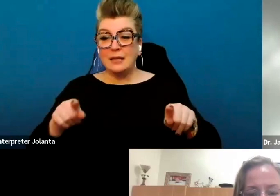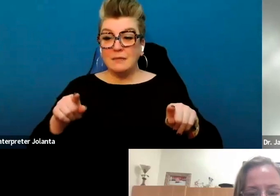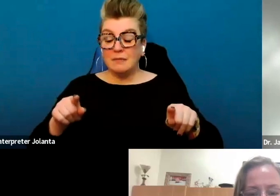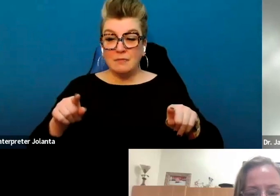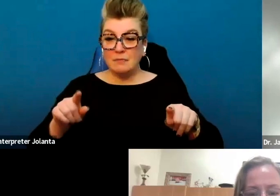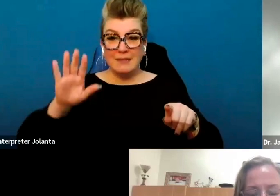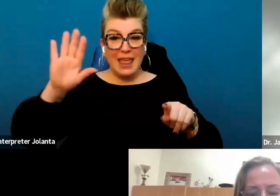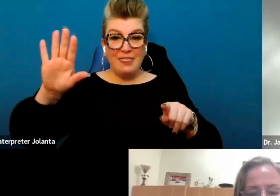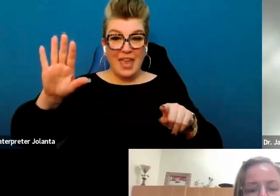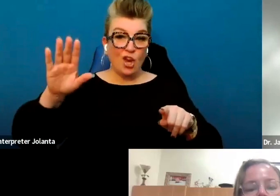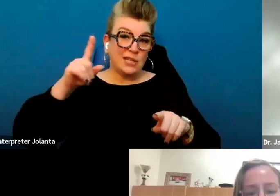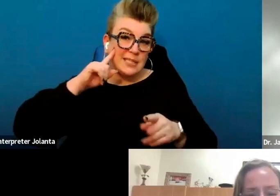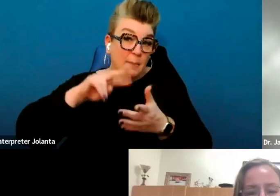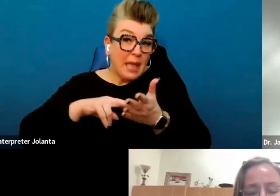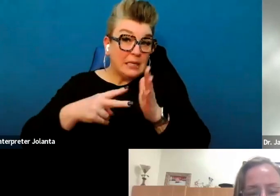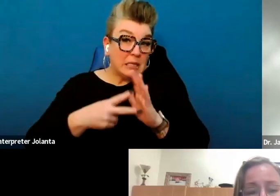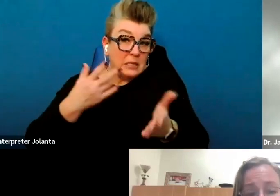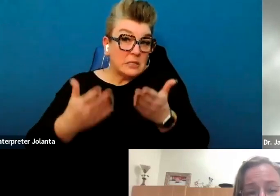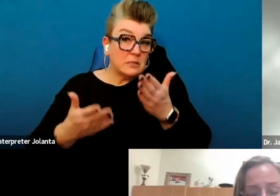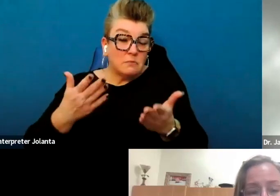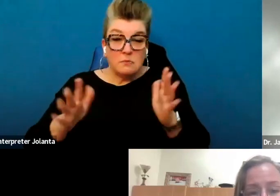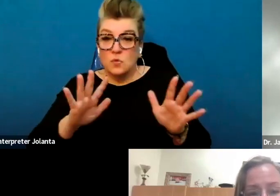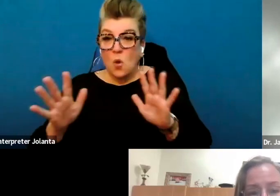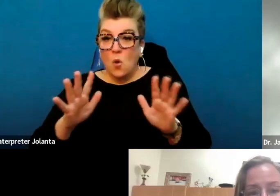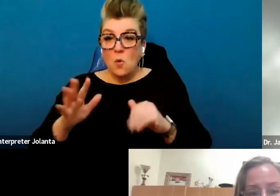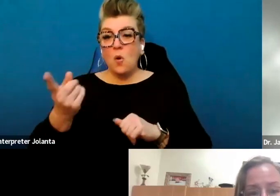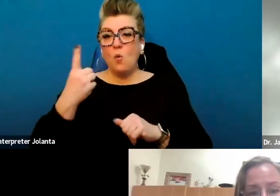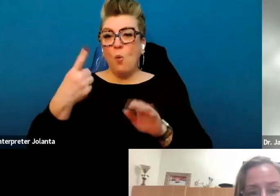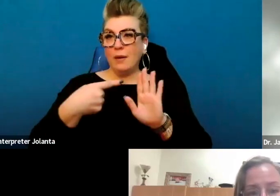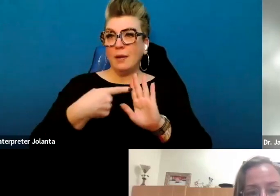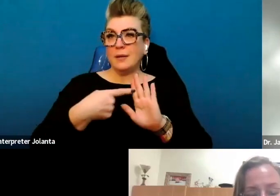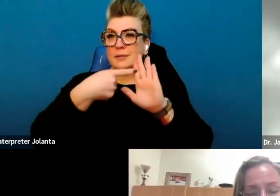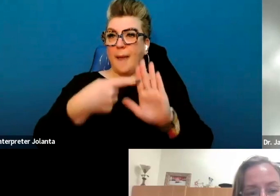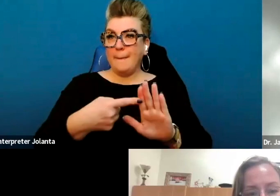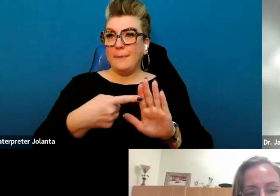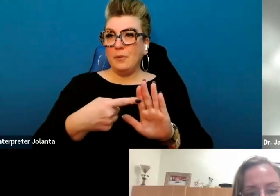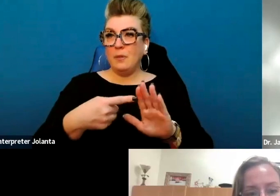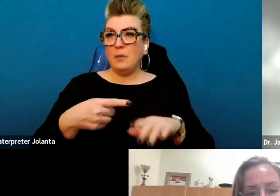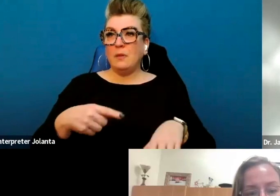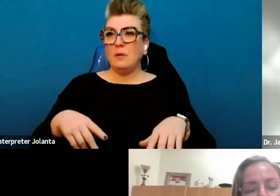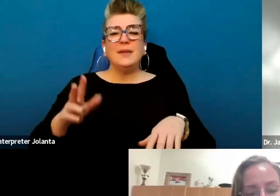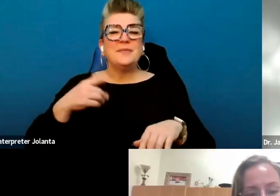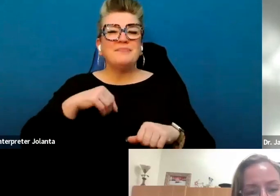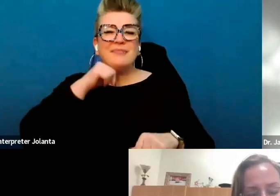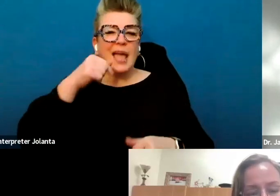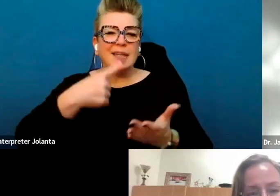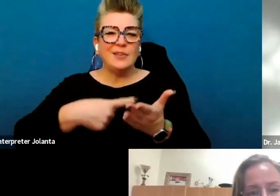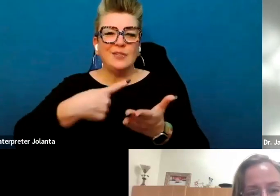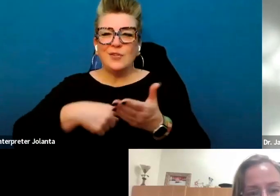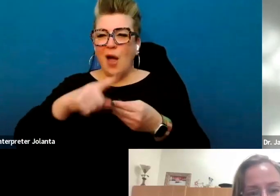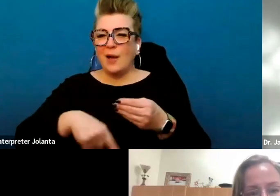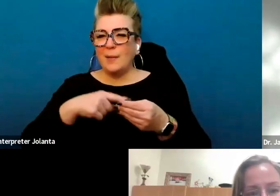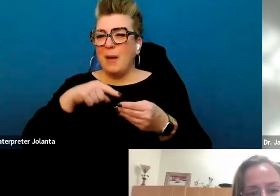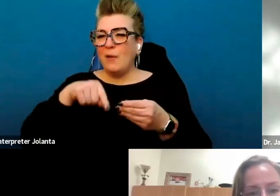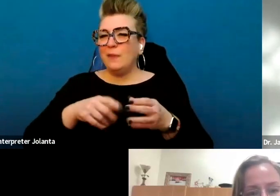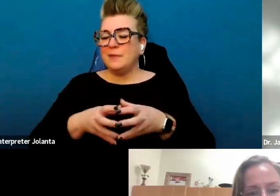and their semantics. So that's kind of one example. I didn't talk about it much